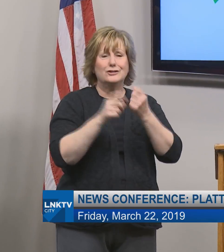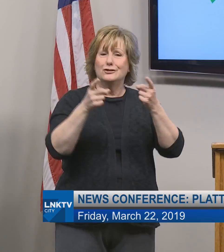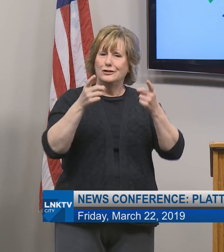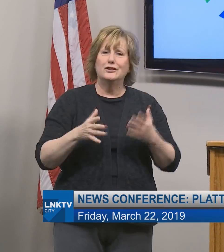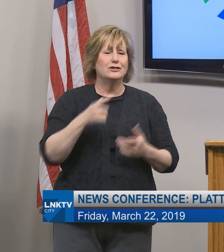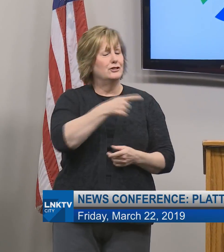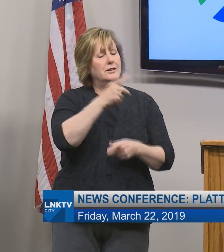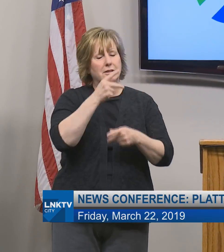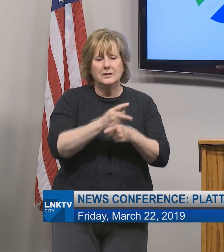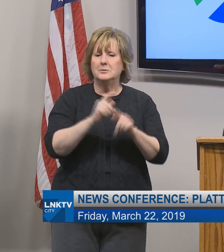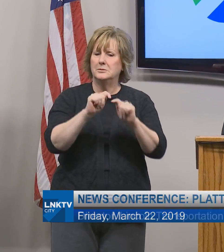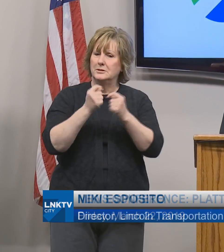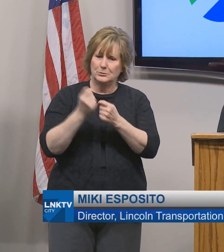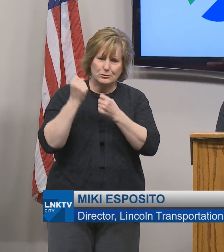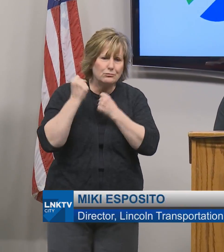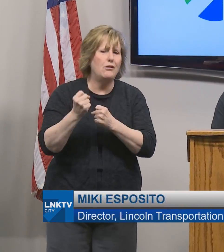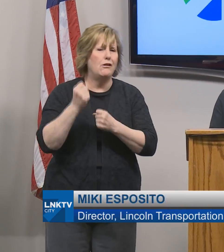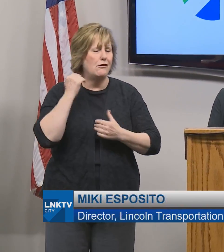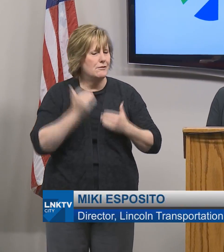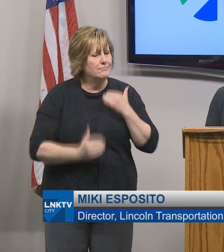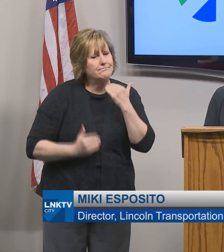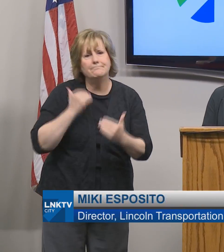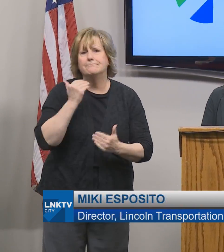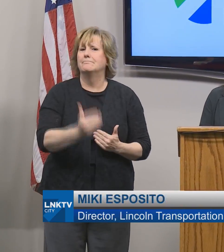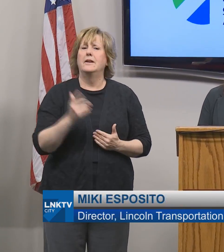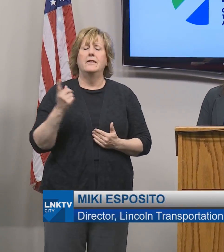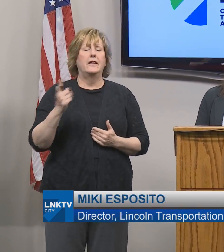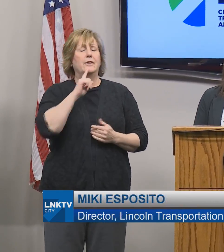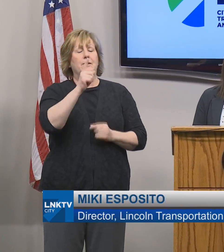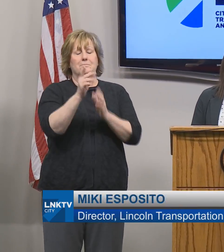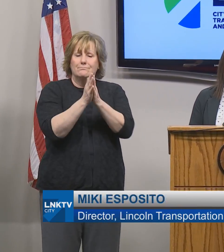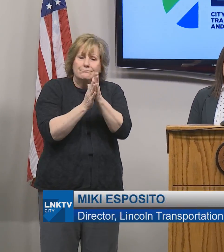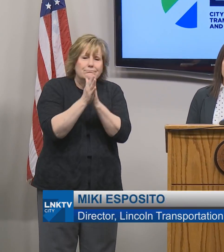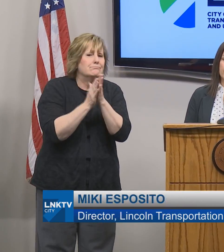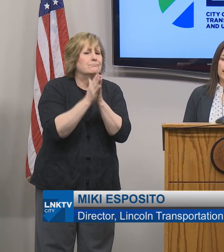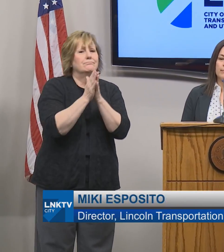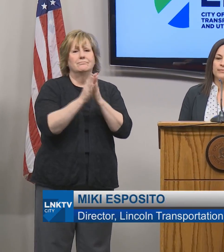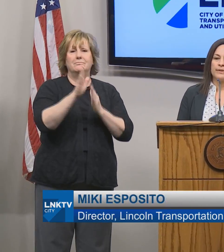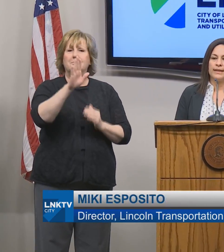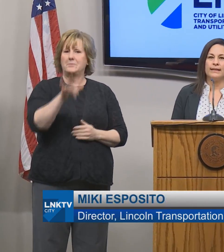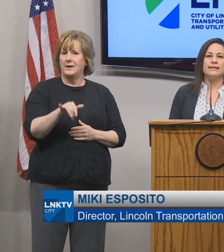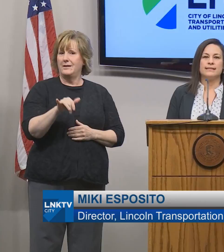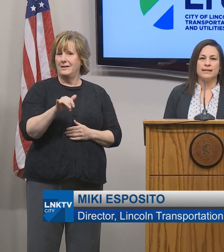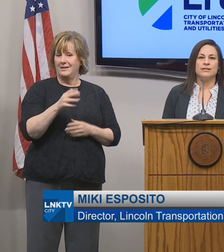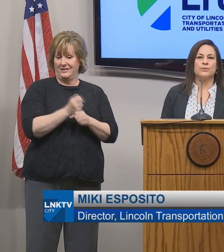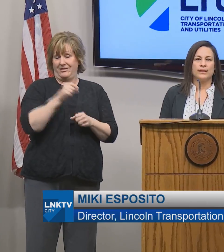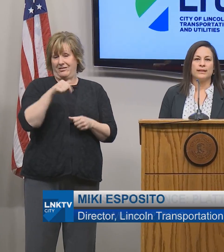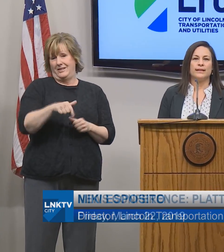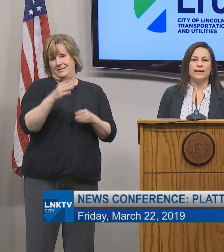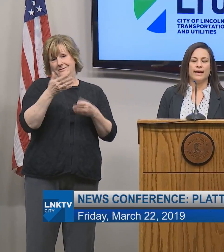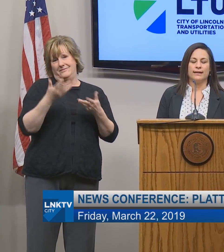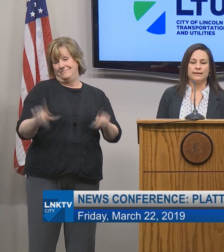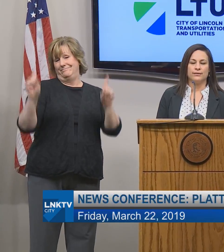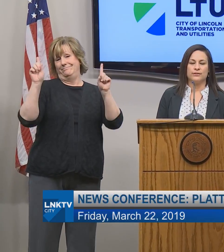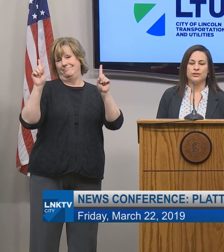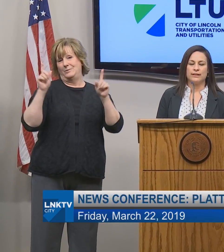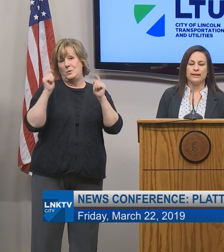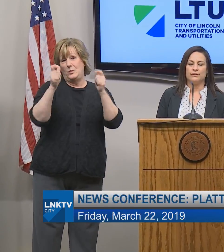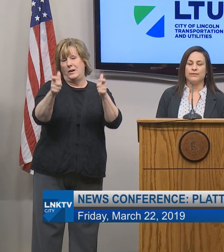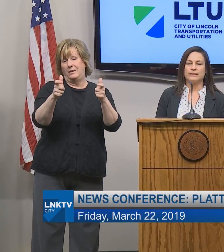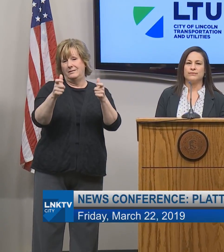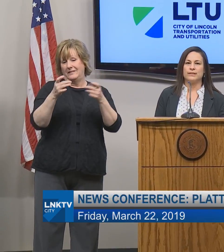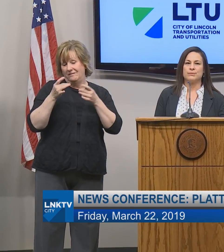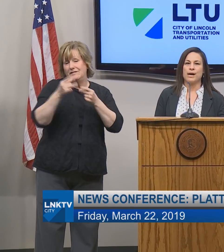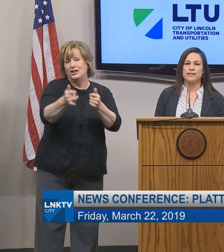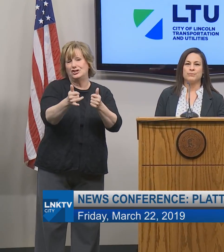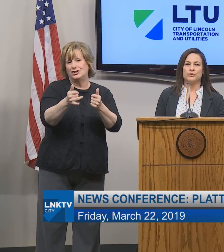She kept her team strong, and they were so motivated by getting this done as quickly and efficiently